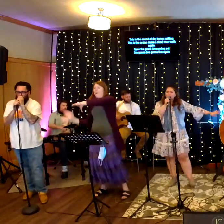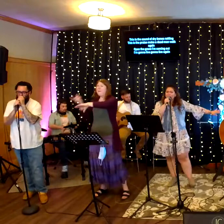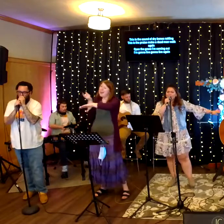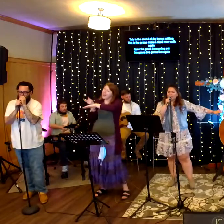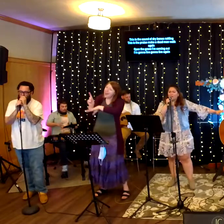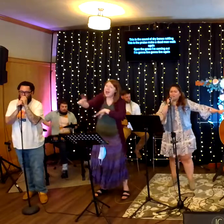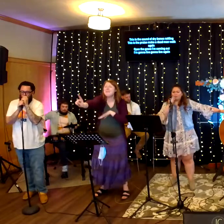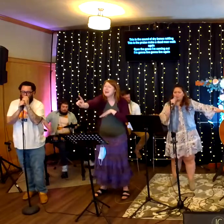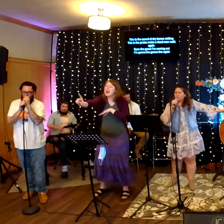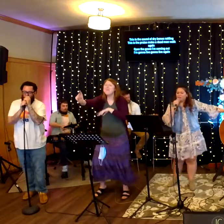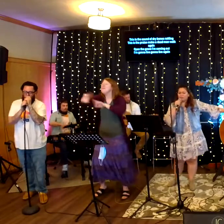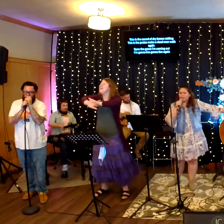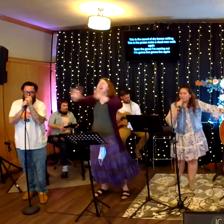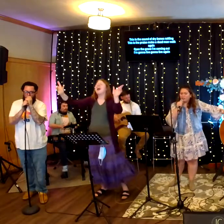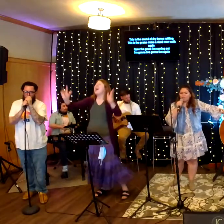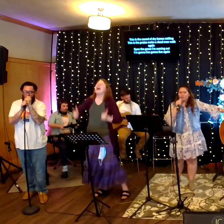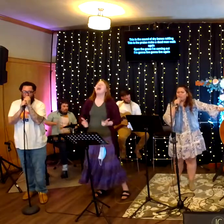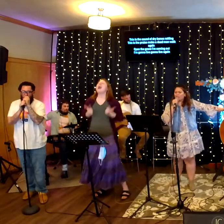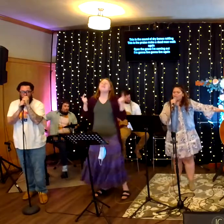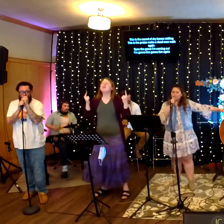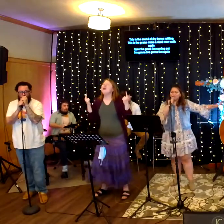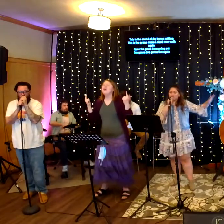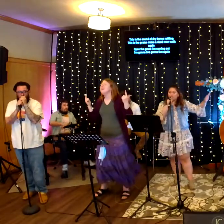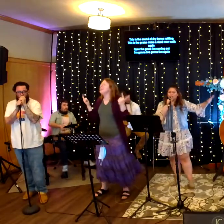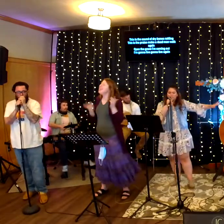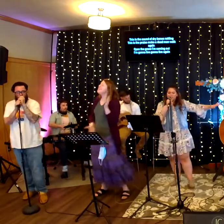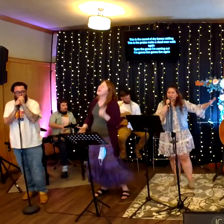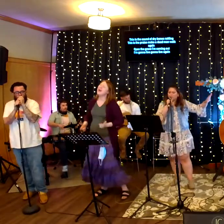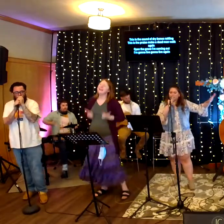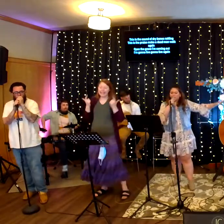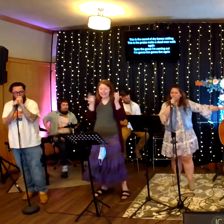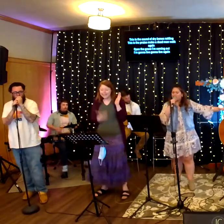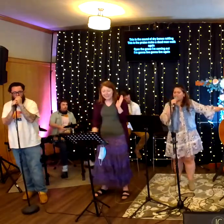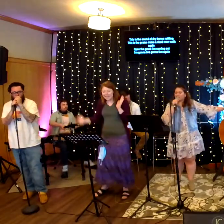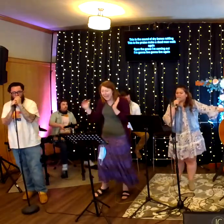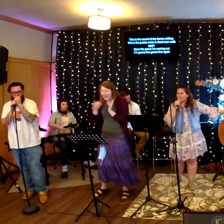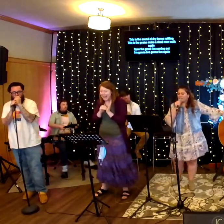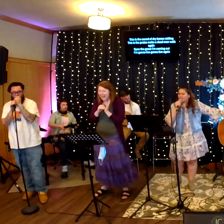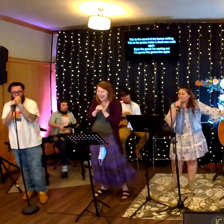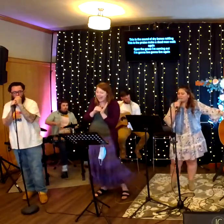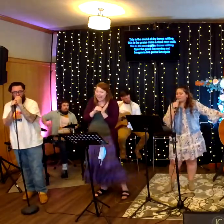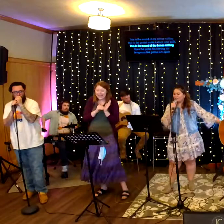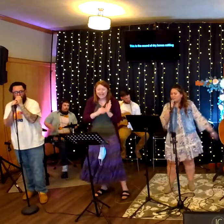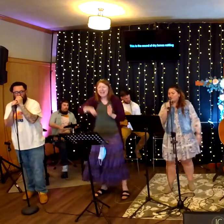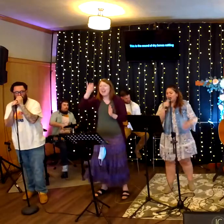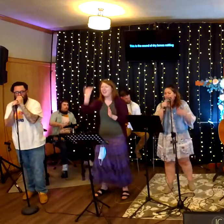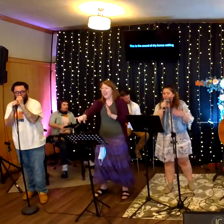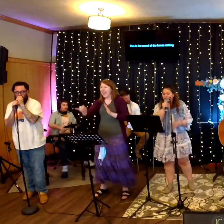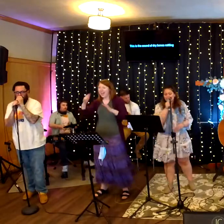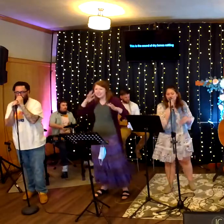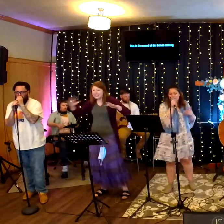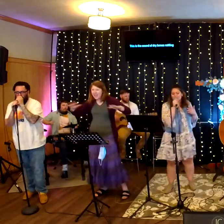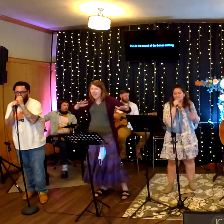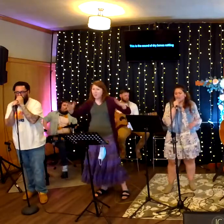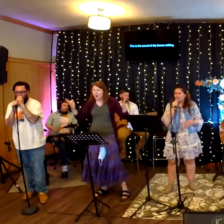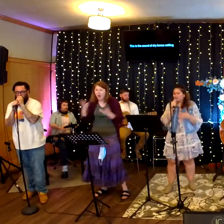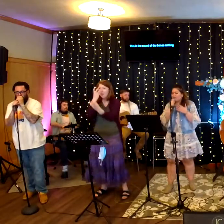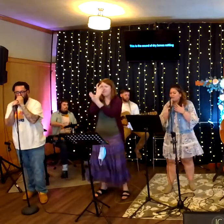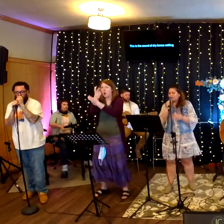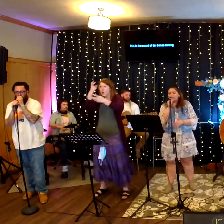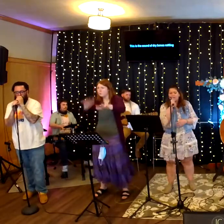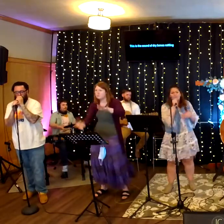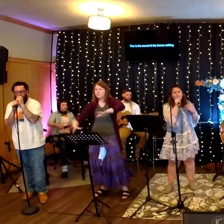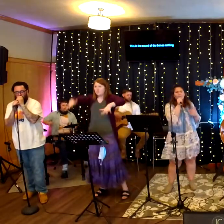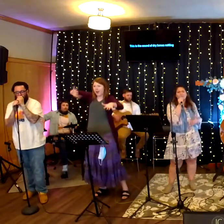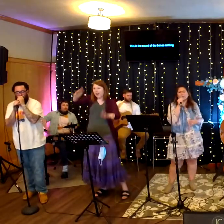Open the grave, I'm coming out. I'm gonna live again. This is the sound